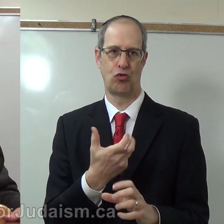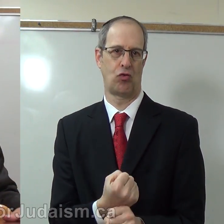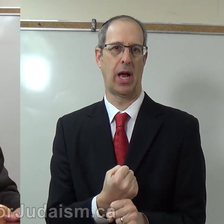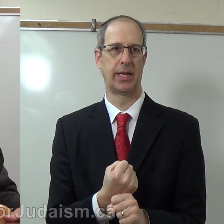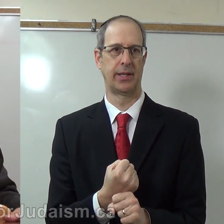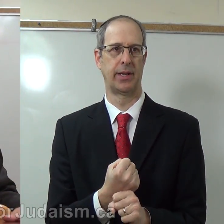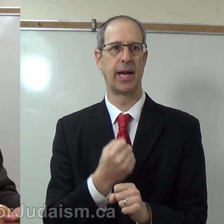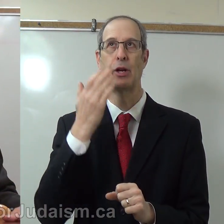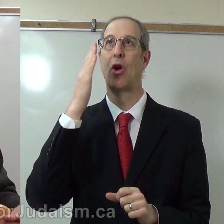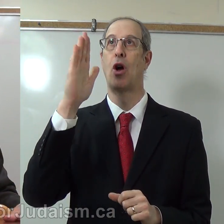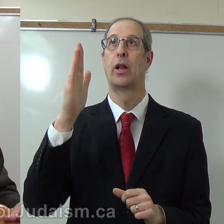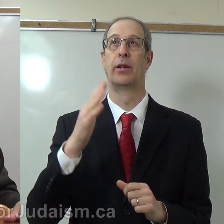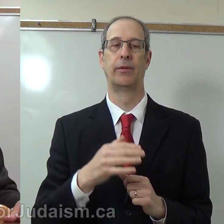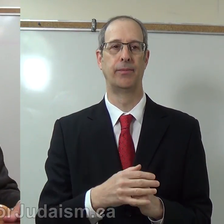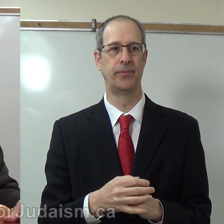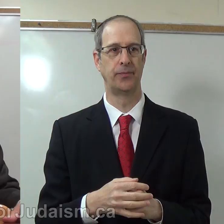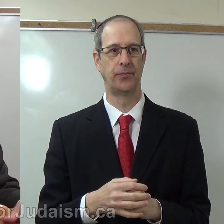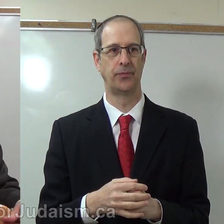in God.